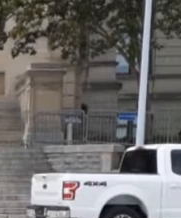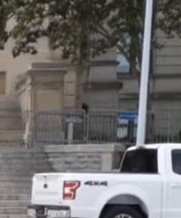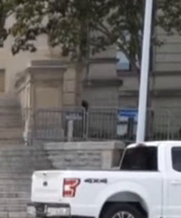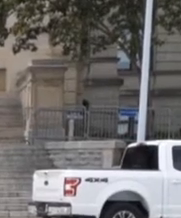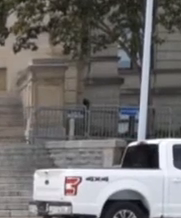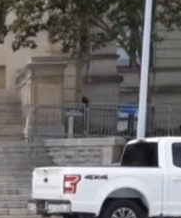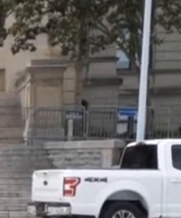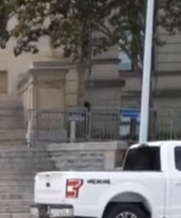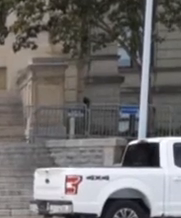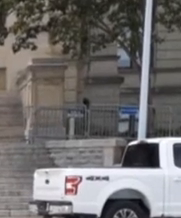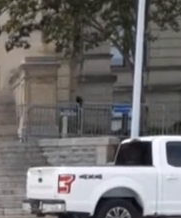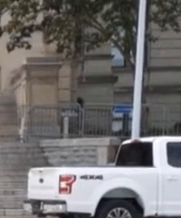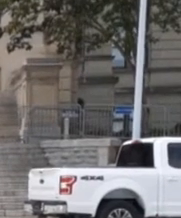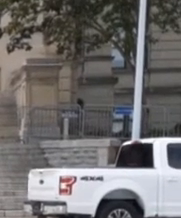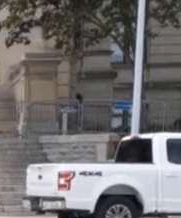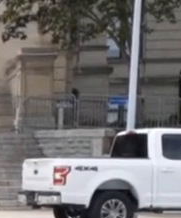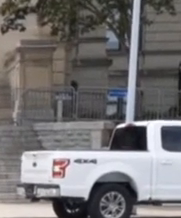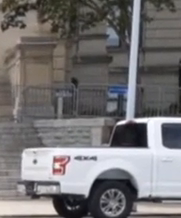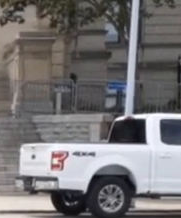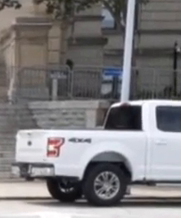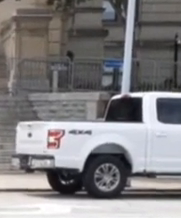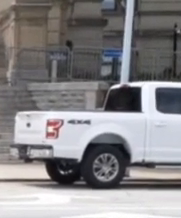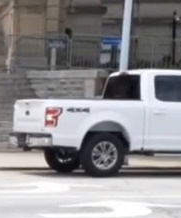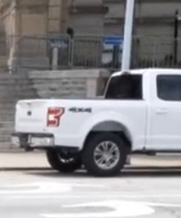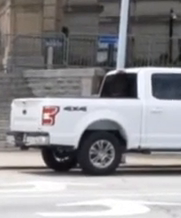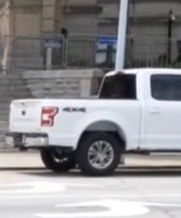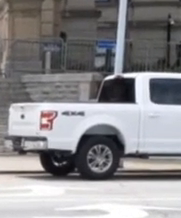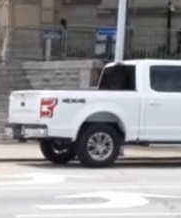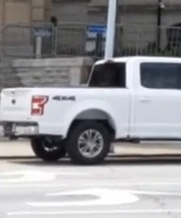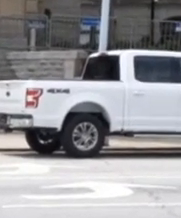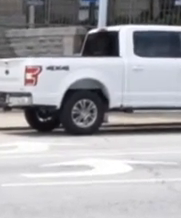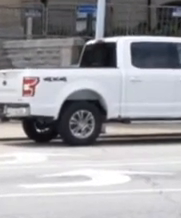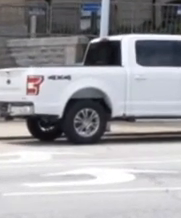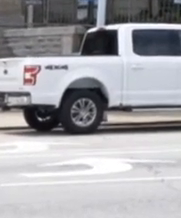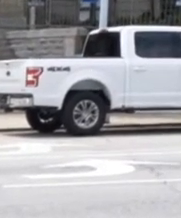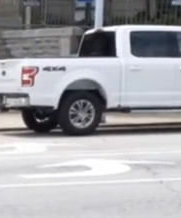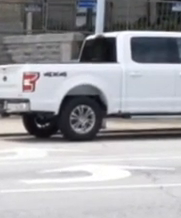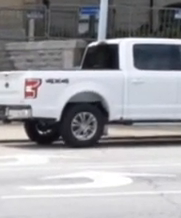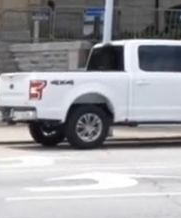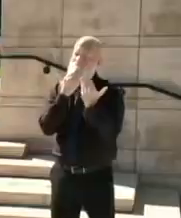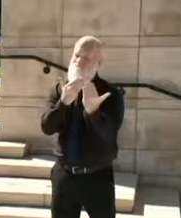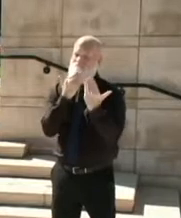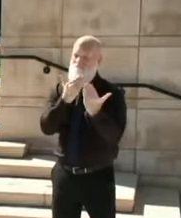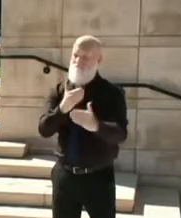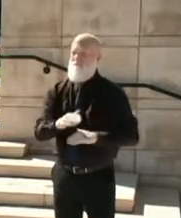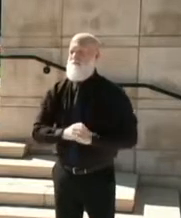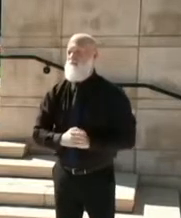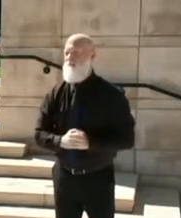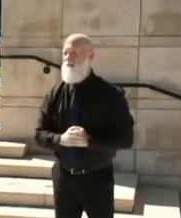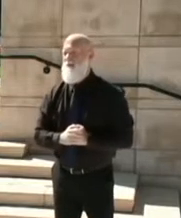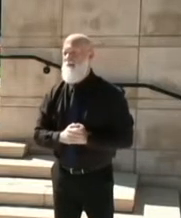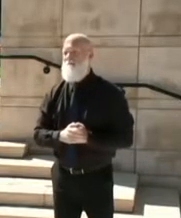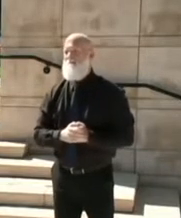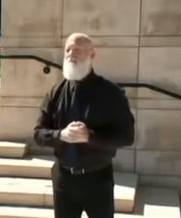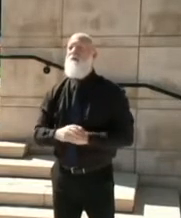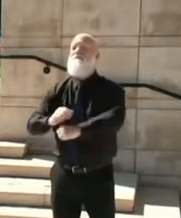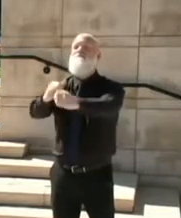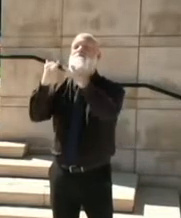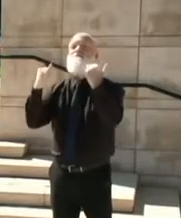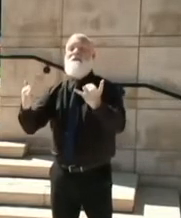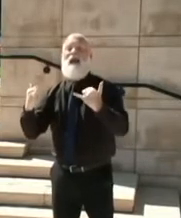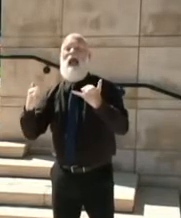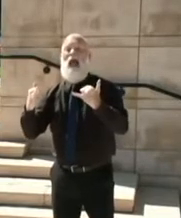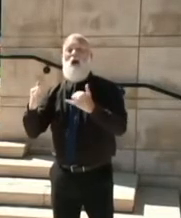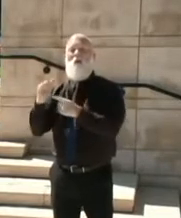towards rebuilding what he felt to be normalcy, and what his critics interpreted to be threatening safety. Data, enhanced testing,